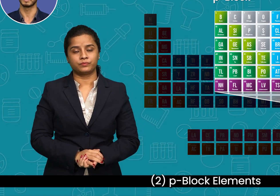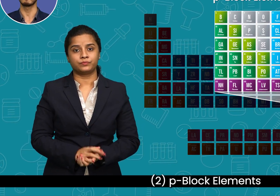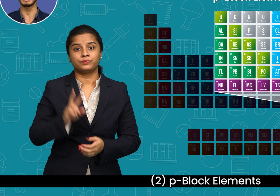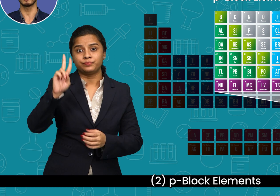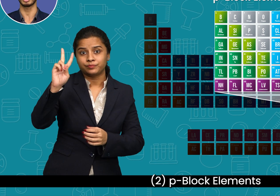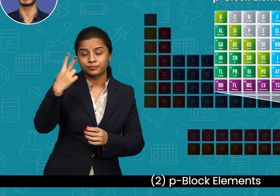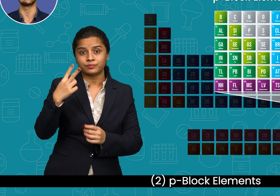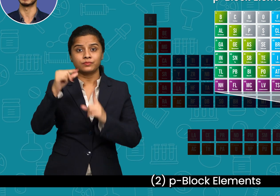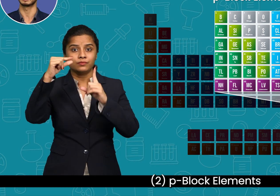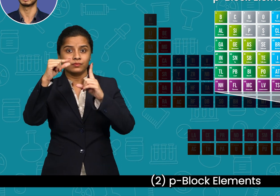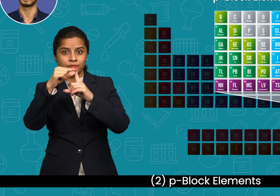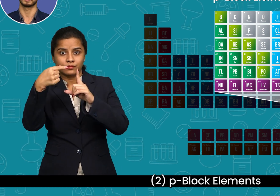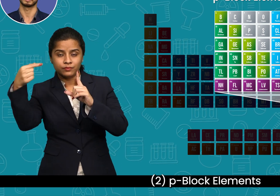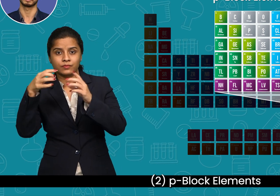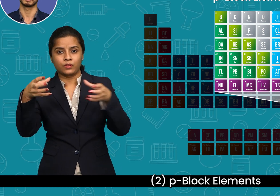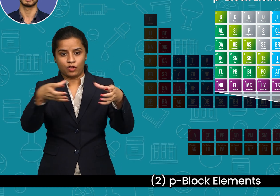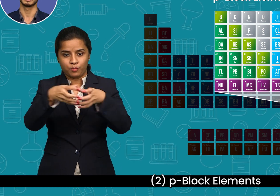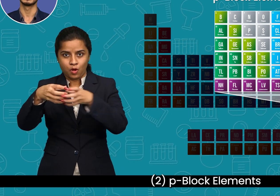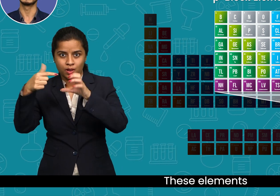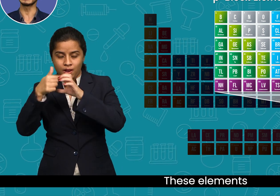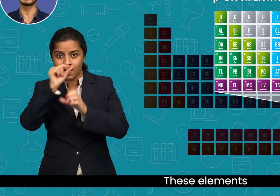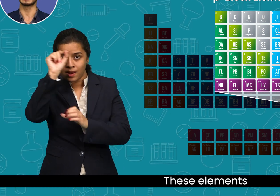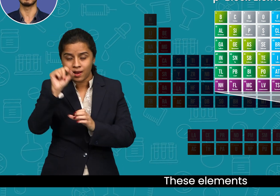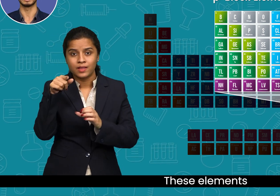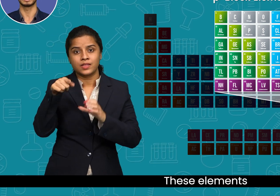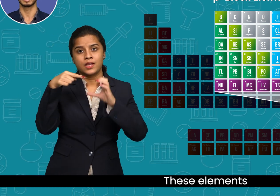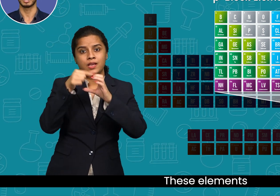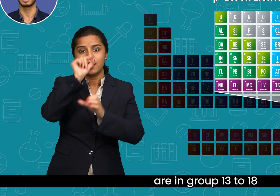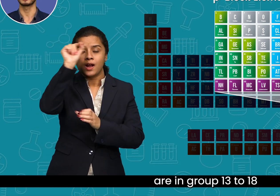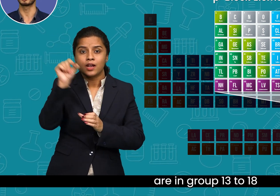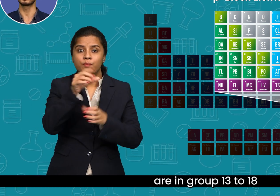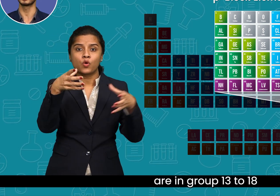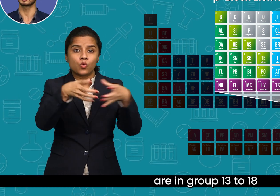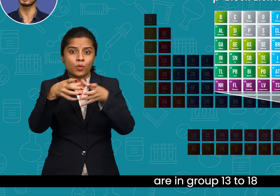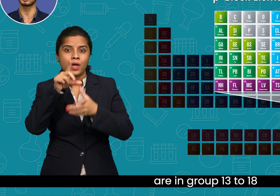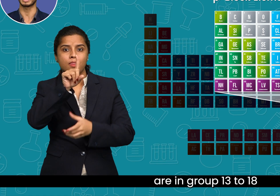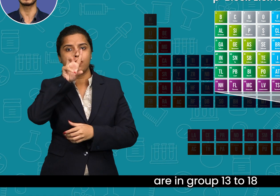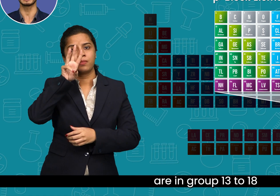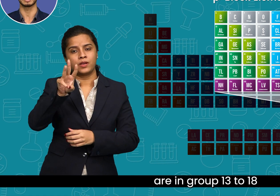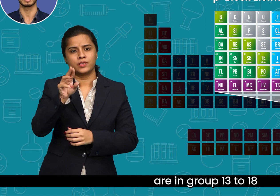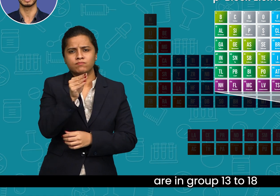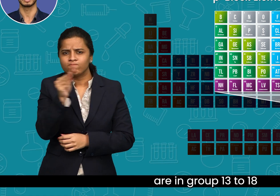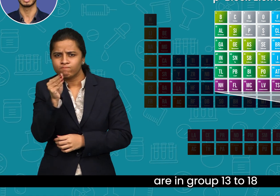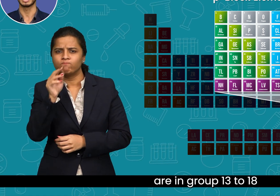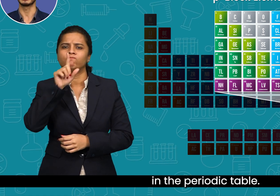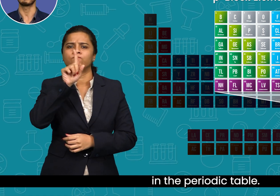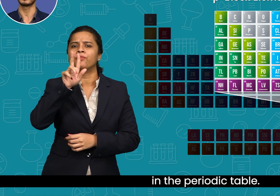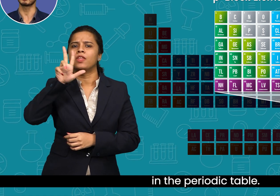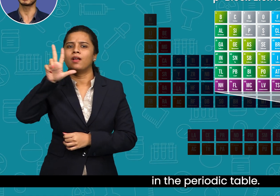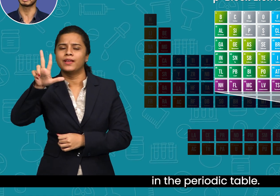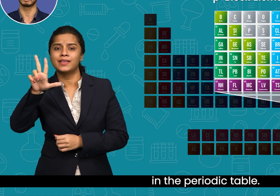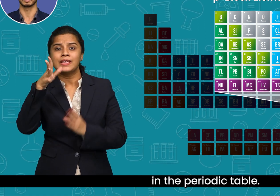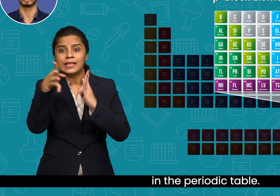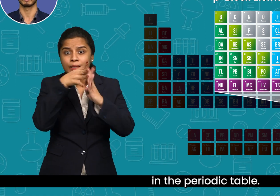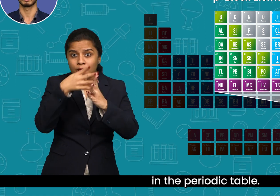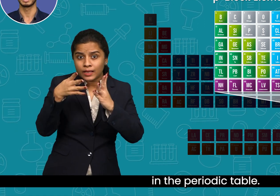2. P block elements. These elements are in group 13 to 18 in the